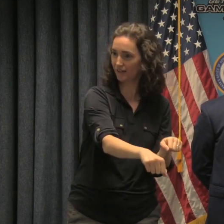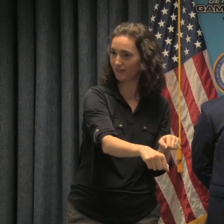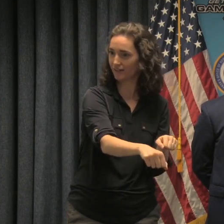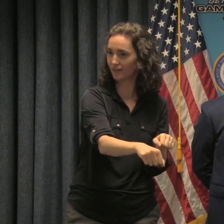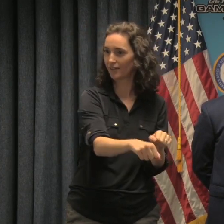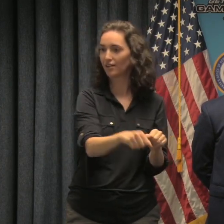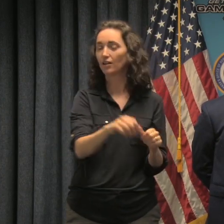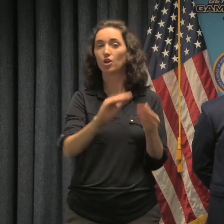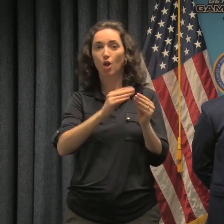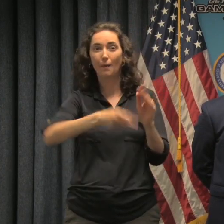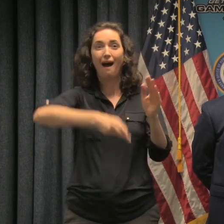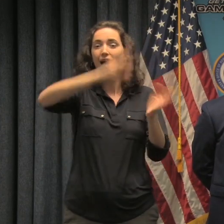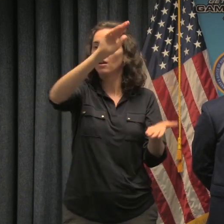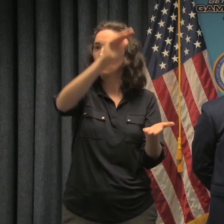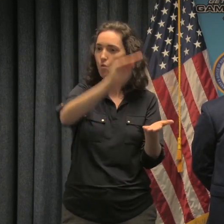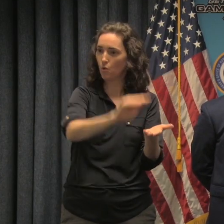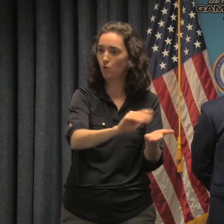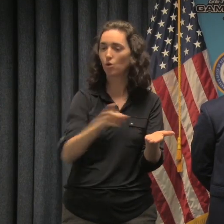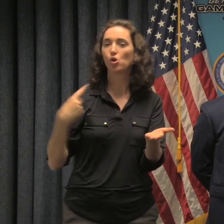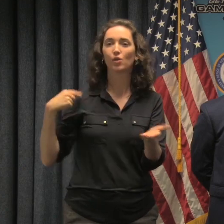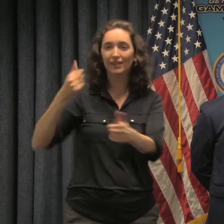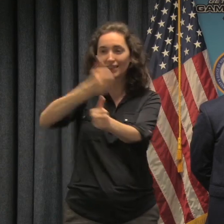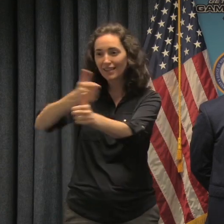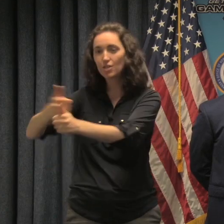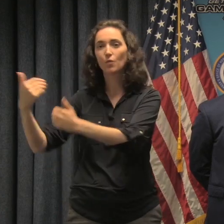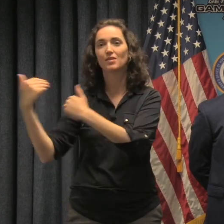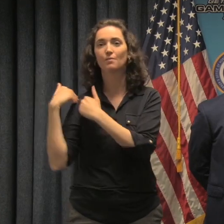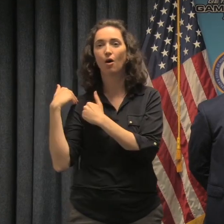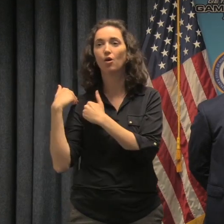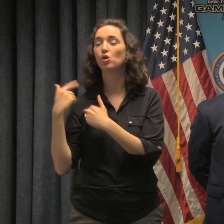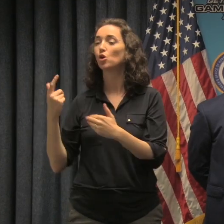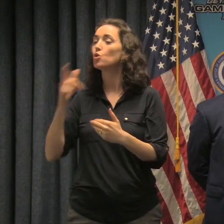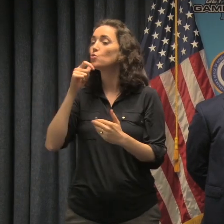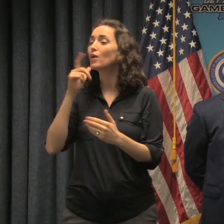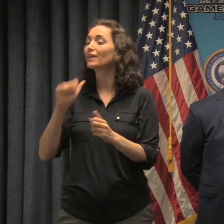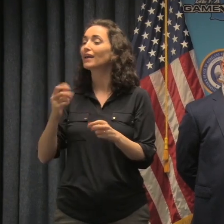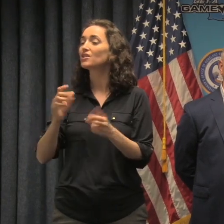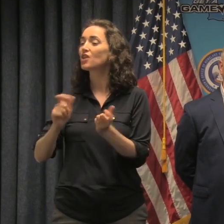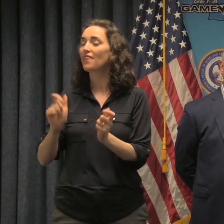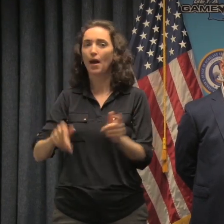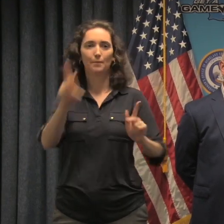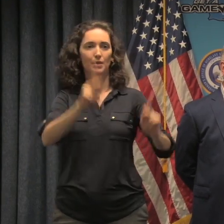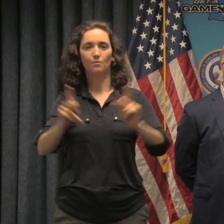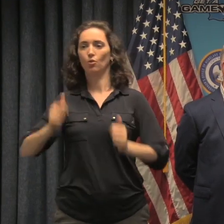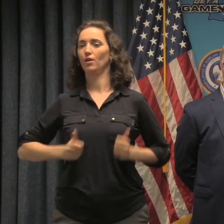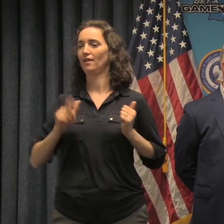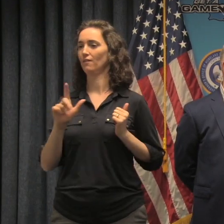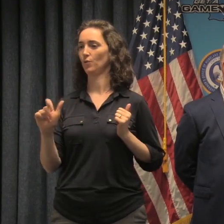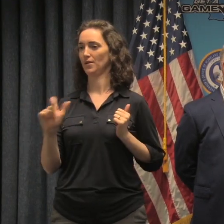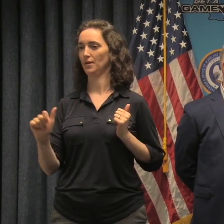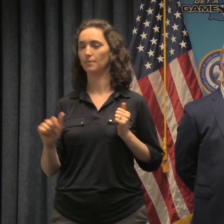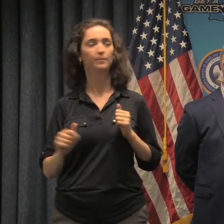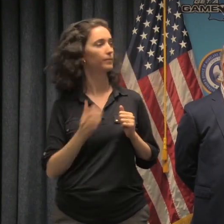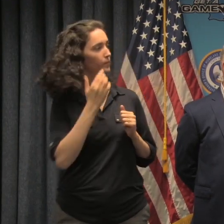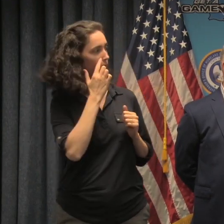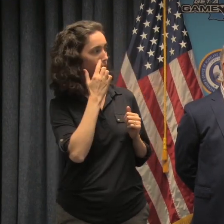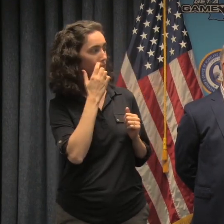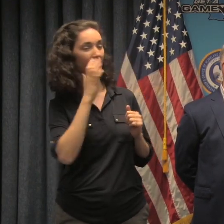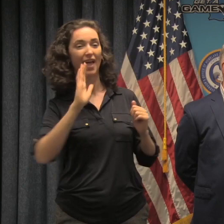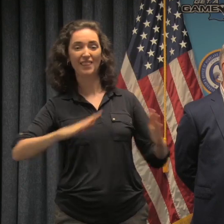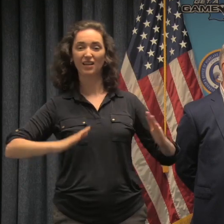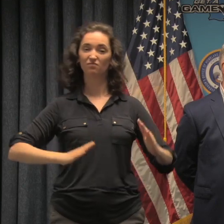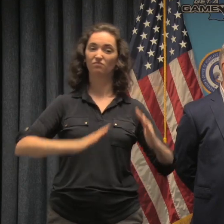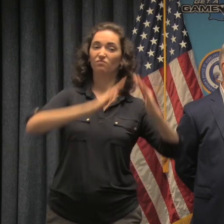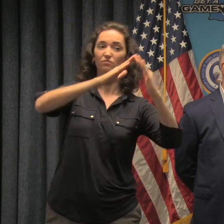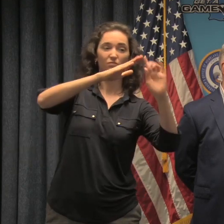and down. And that's incumbent upon us, and only citizens, we as citizens, can do that. What does the midpoint projection mean that the peak would